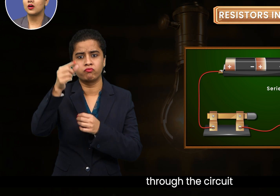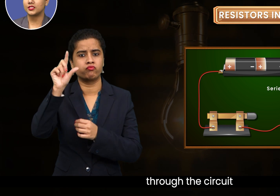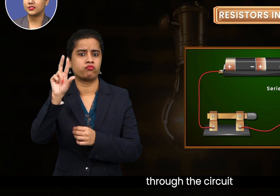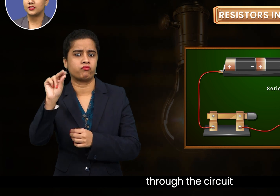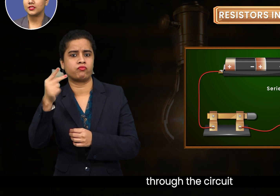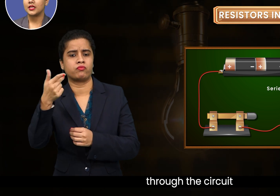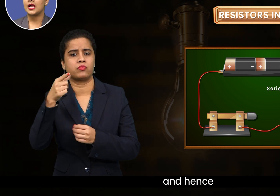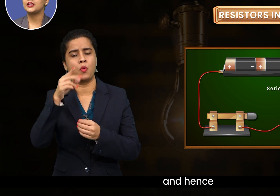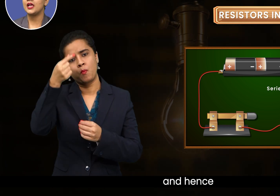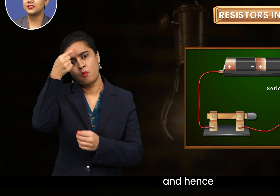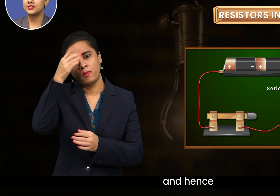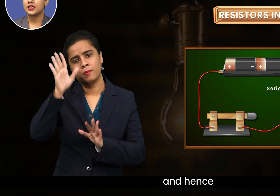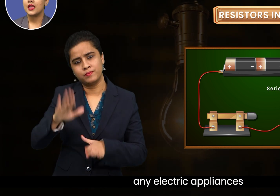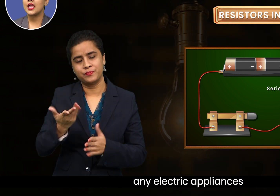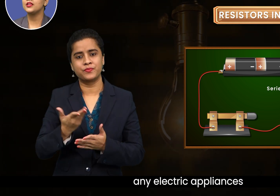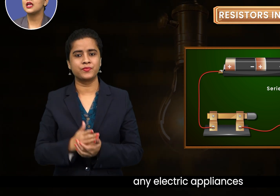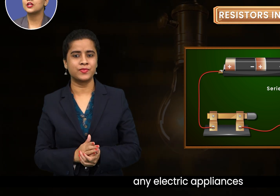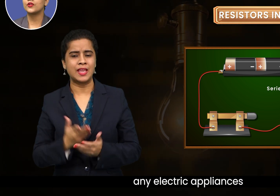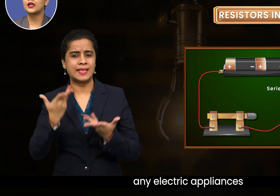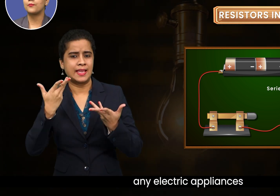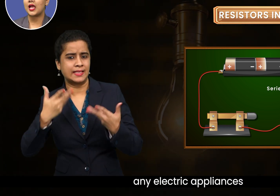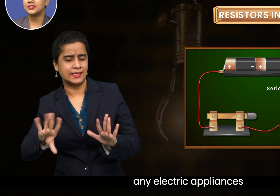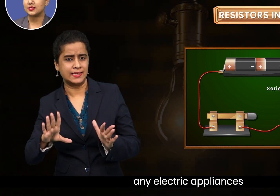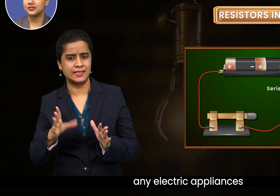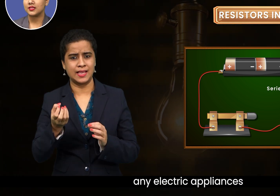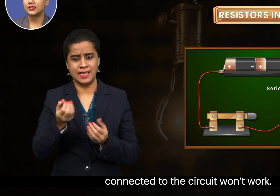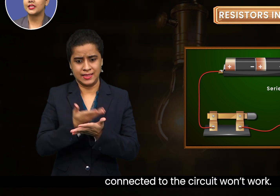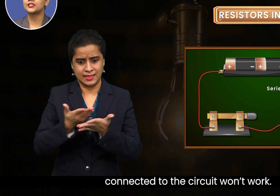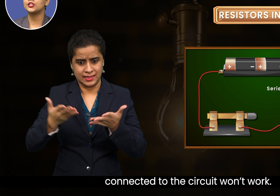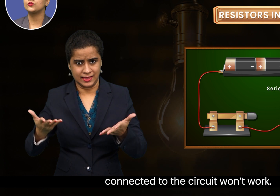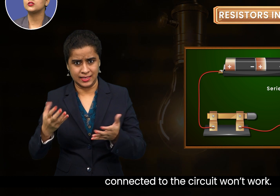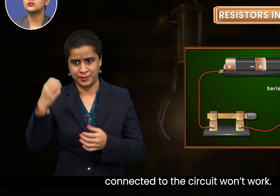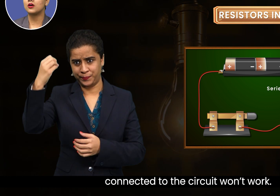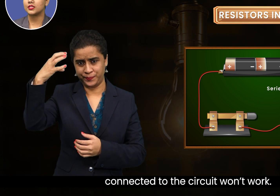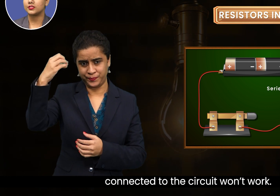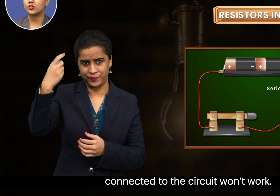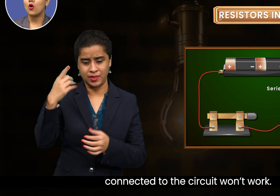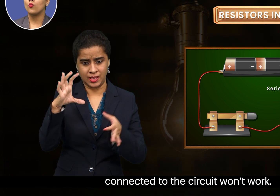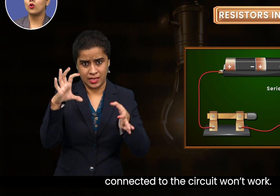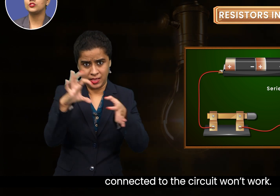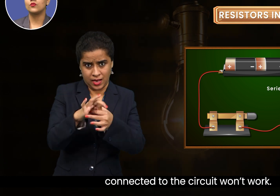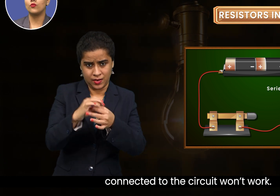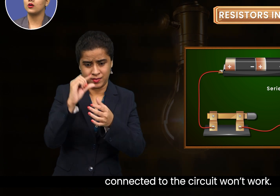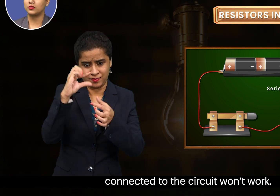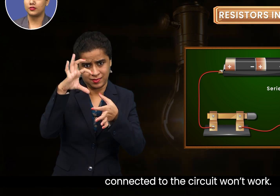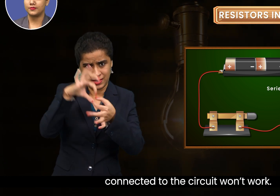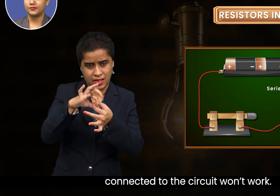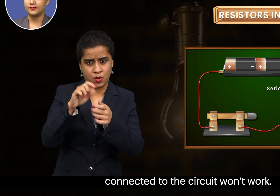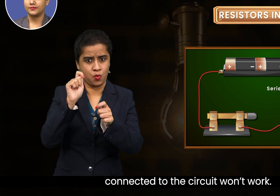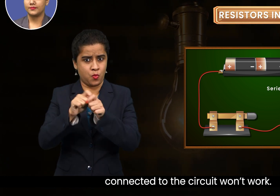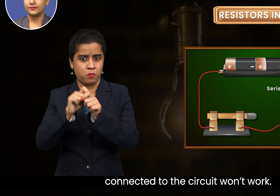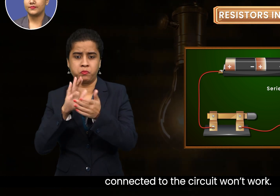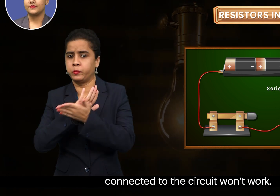the circuit and hence any electric appliances connected to the circuit won't work.